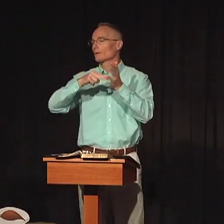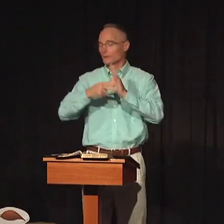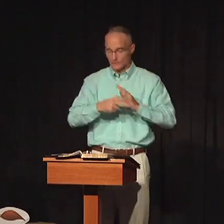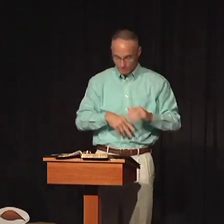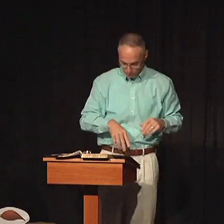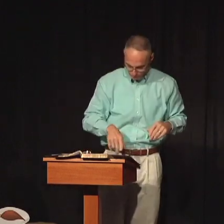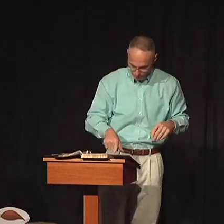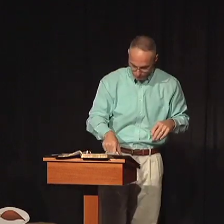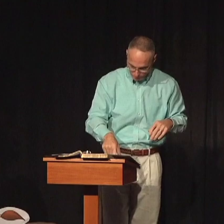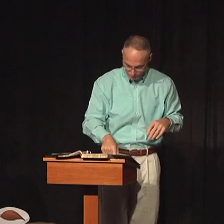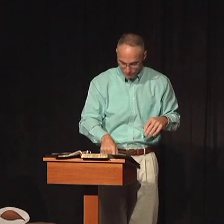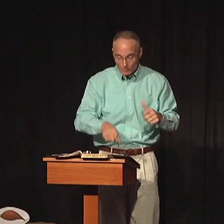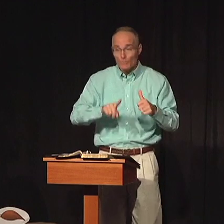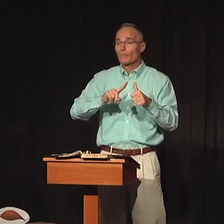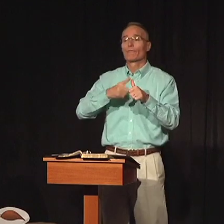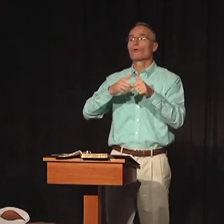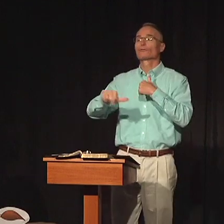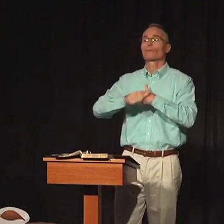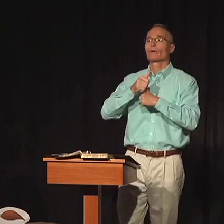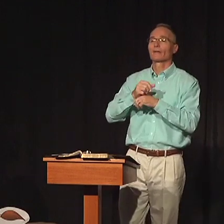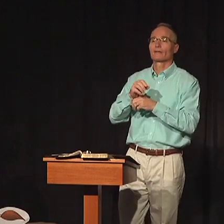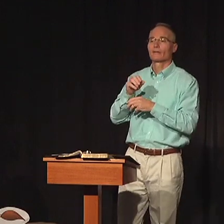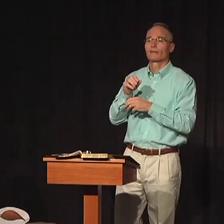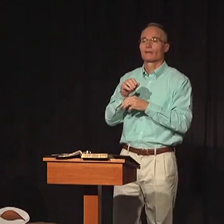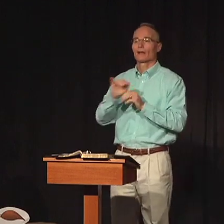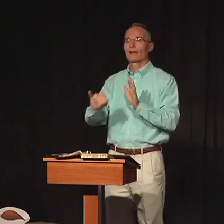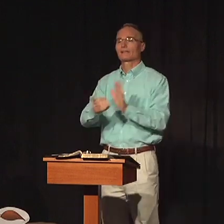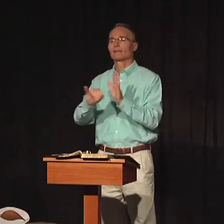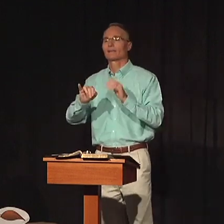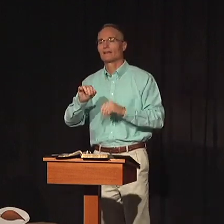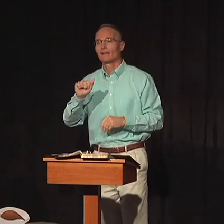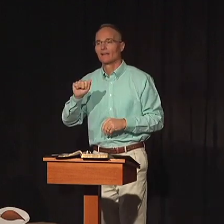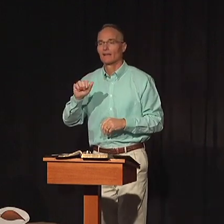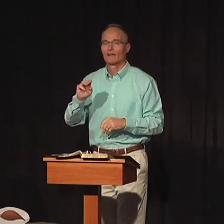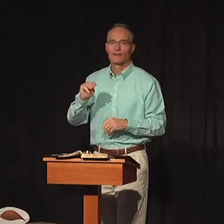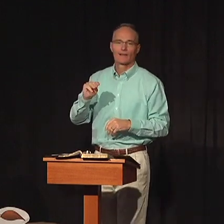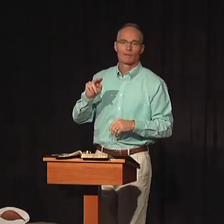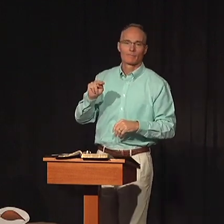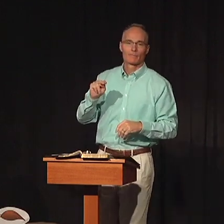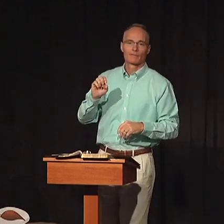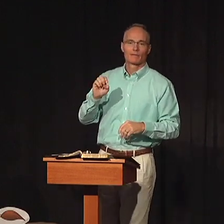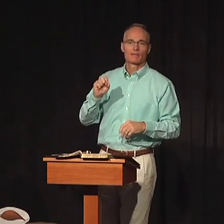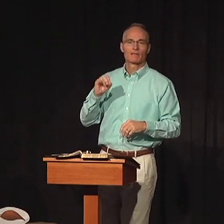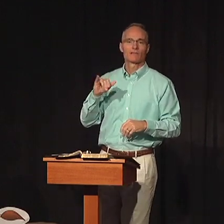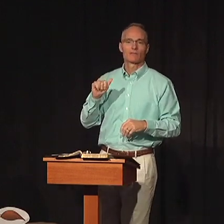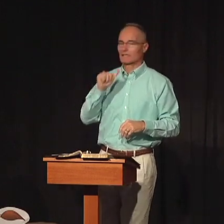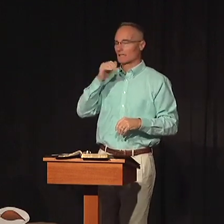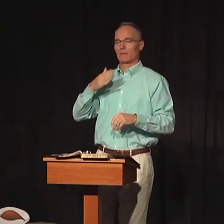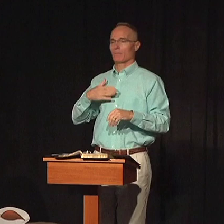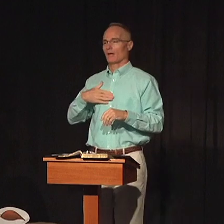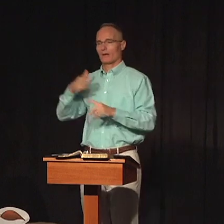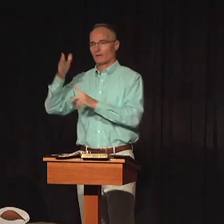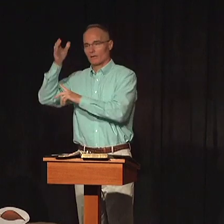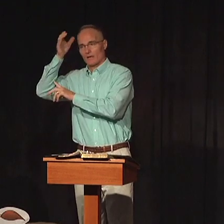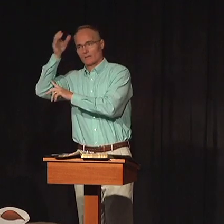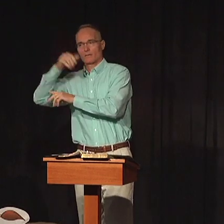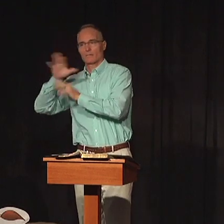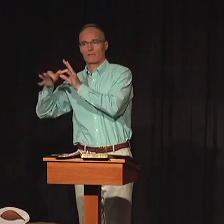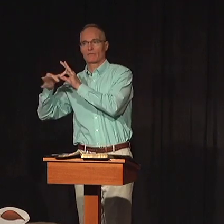And I'll explain what those two mean. The first threat, identity amnesia. That's not